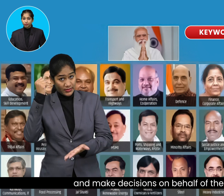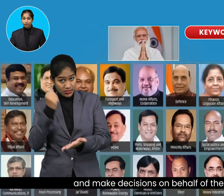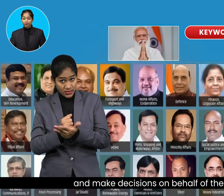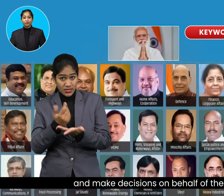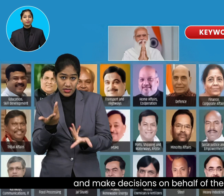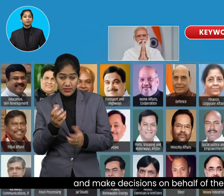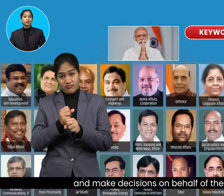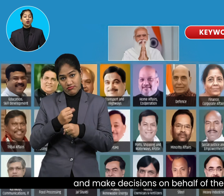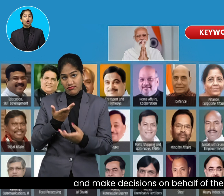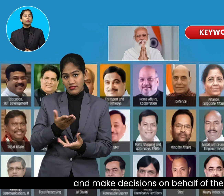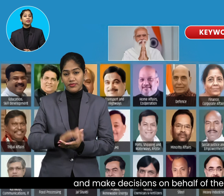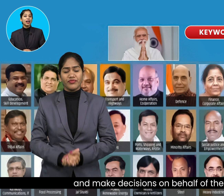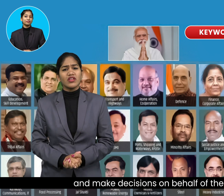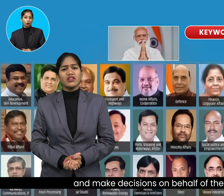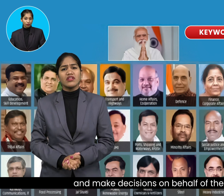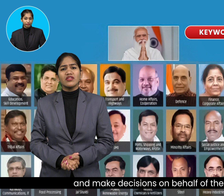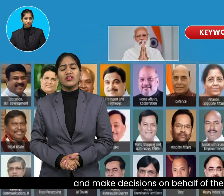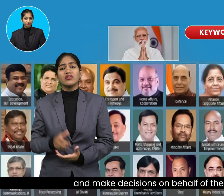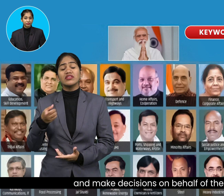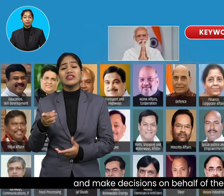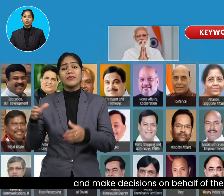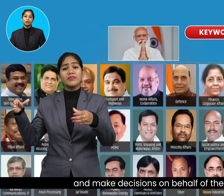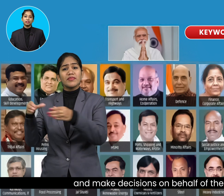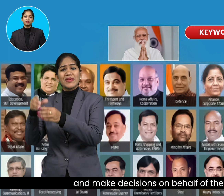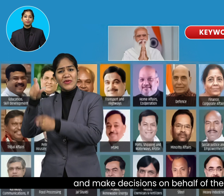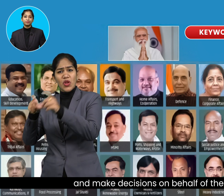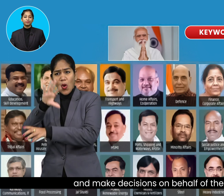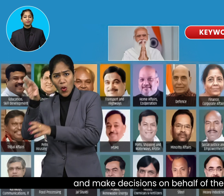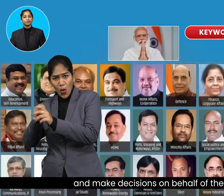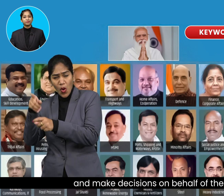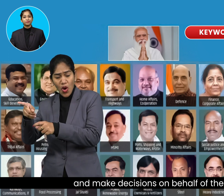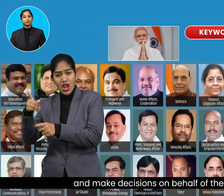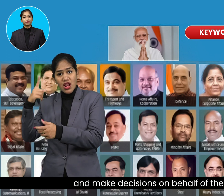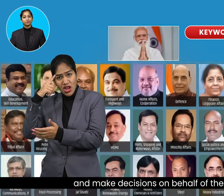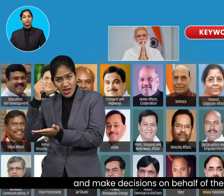decisions on behalf of the people.